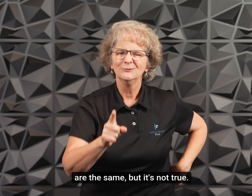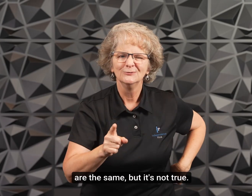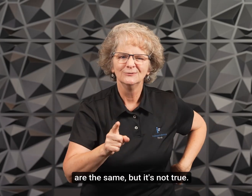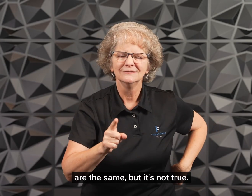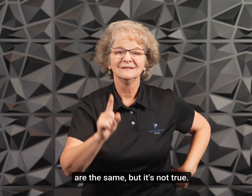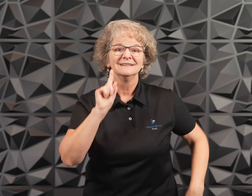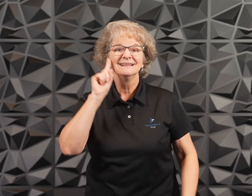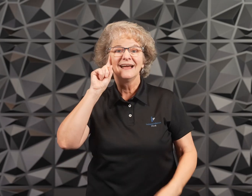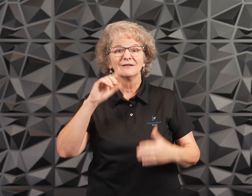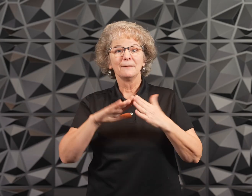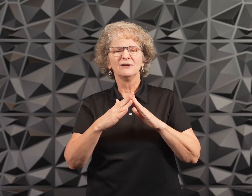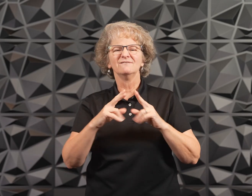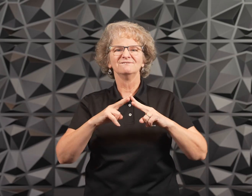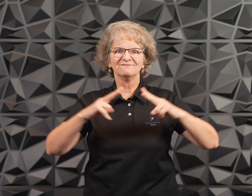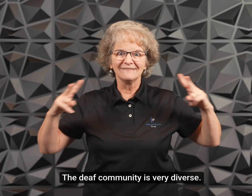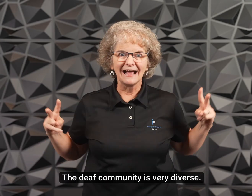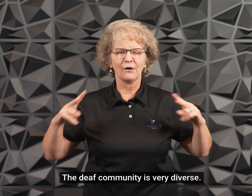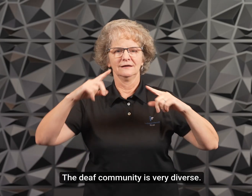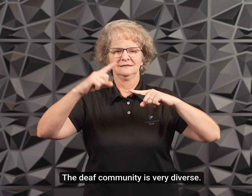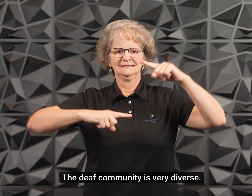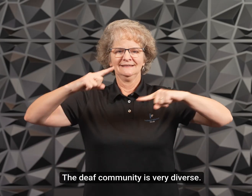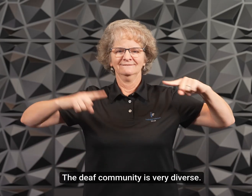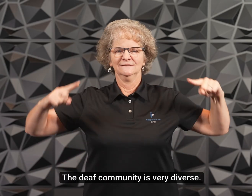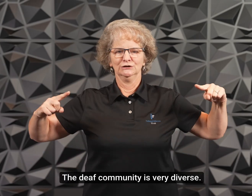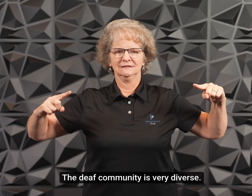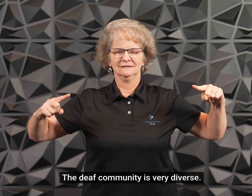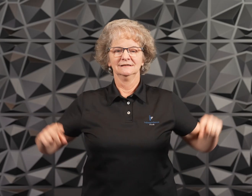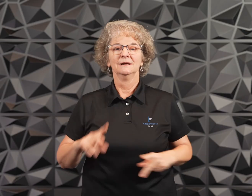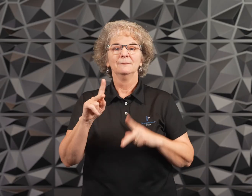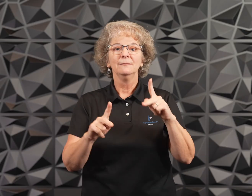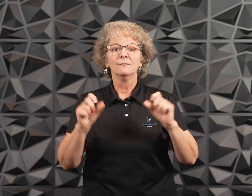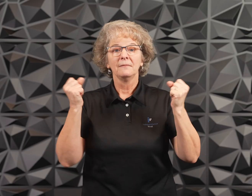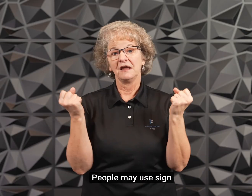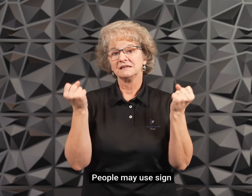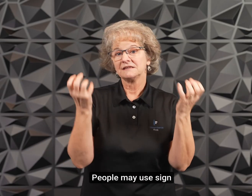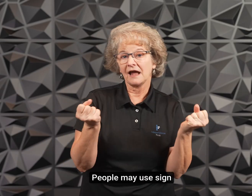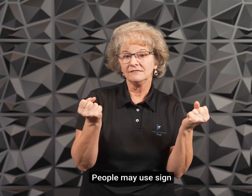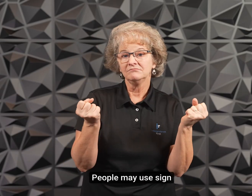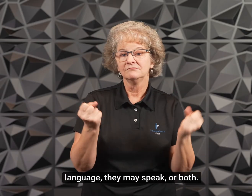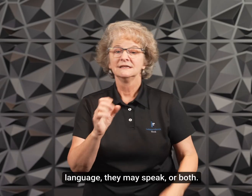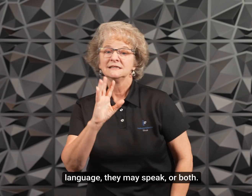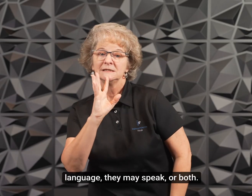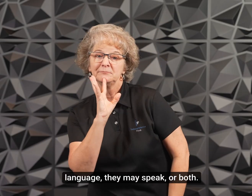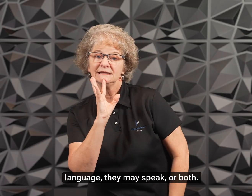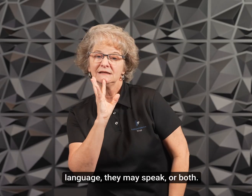it's not true. The deaf community is very diverse. People may use sign language, they